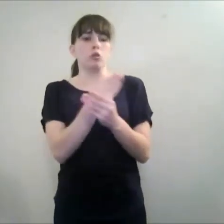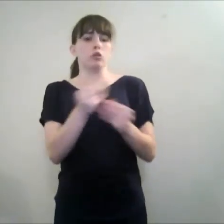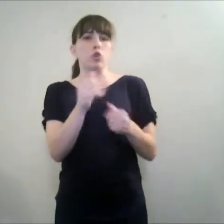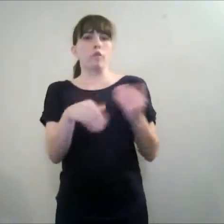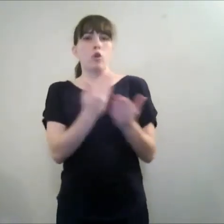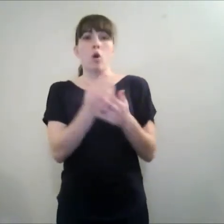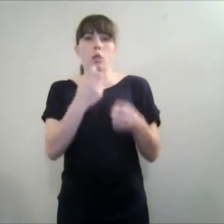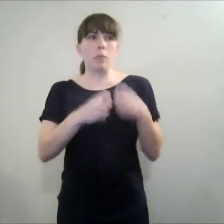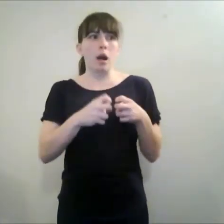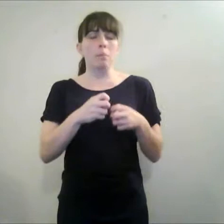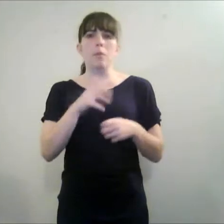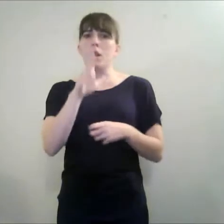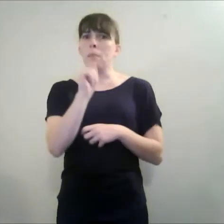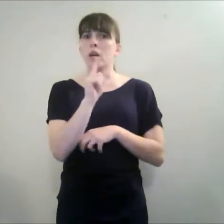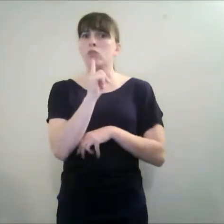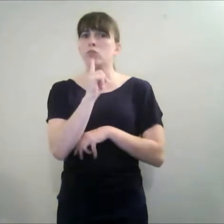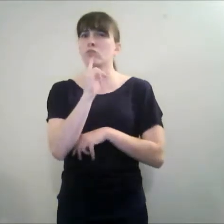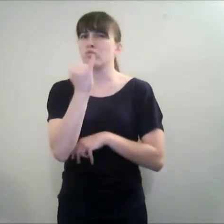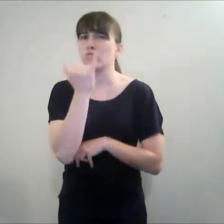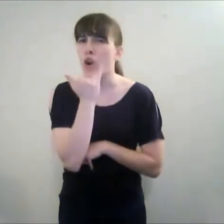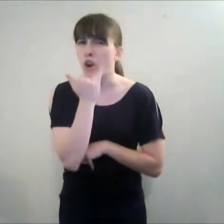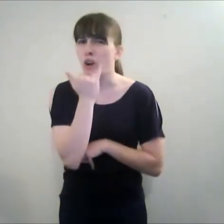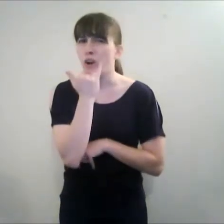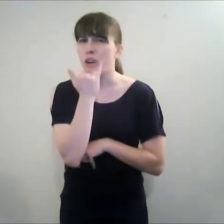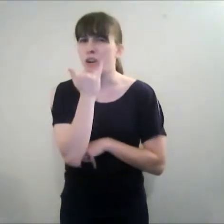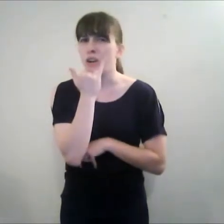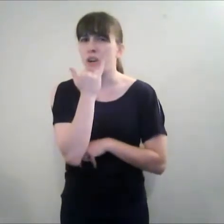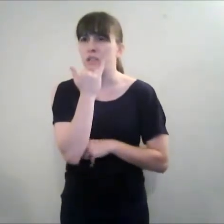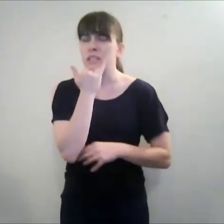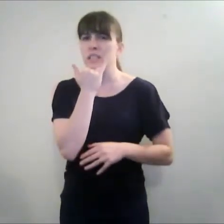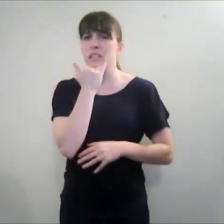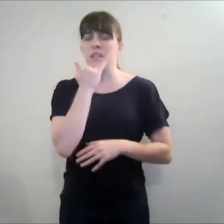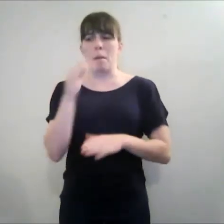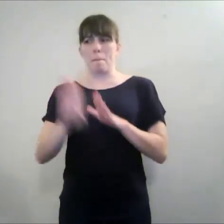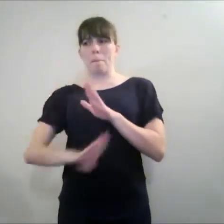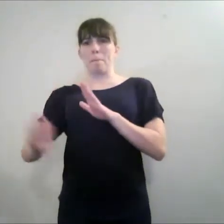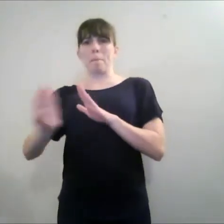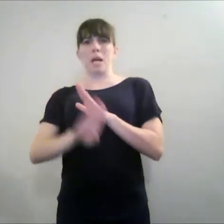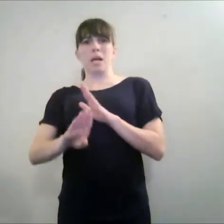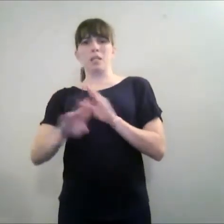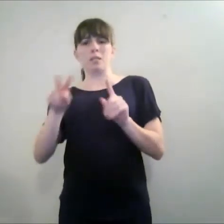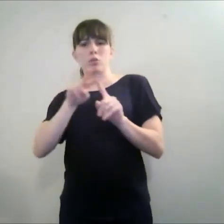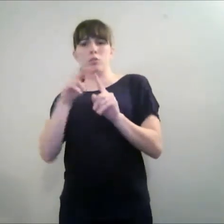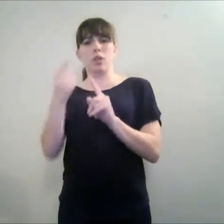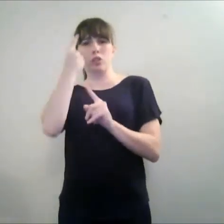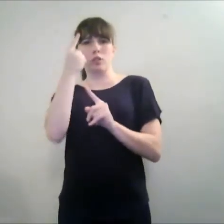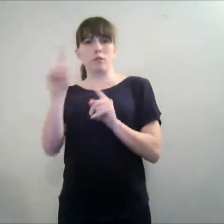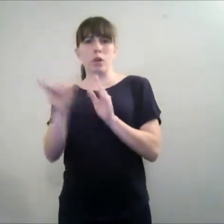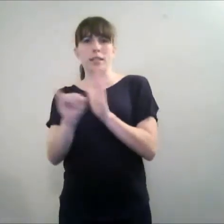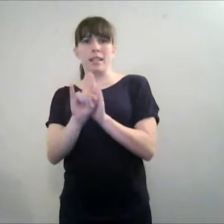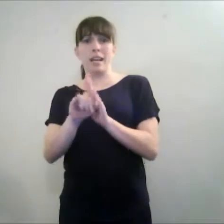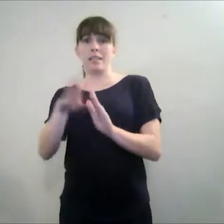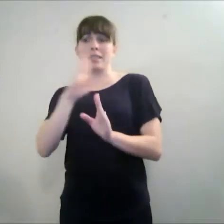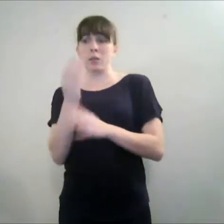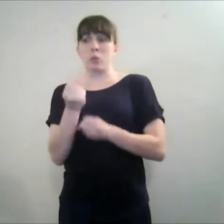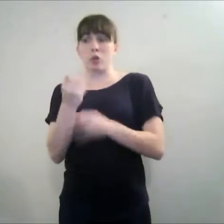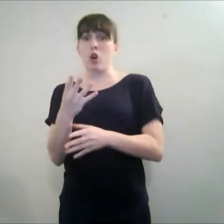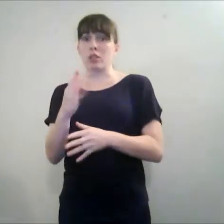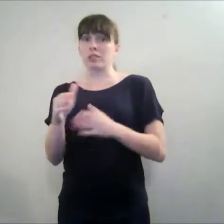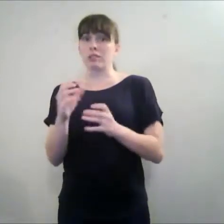a fundamentally reactionary view of identity, and it's going to get us into all sorts of trouble. And so what I thought I'd do is I'll explain